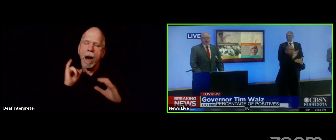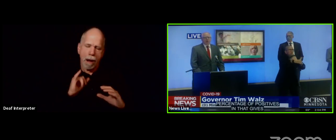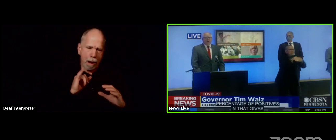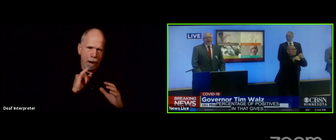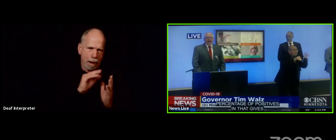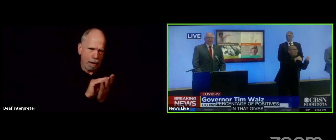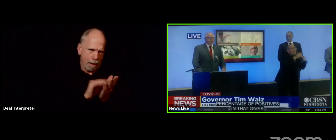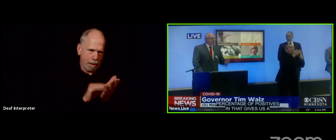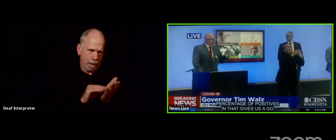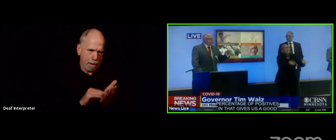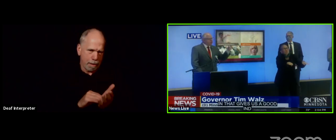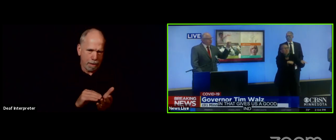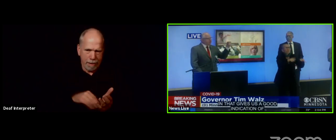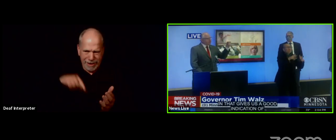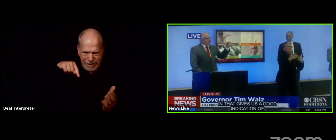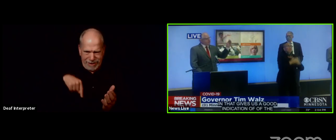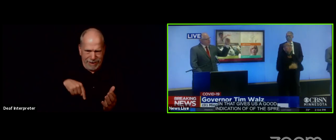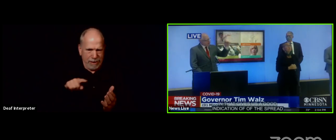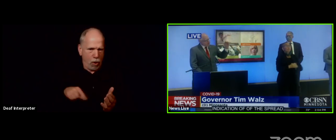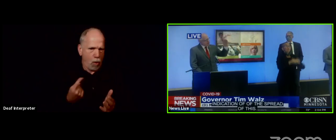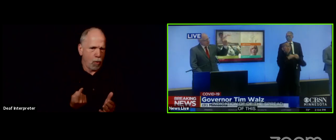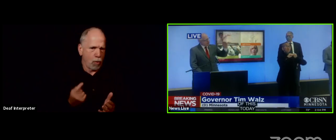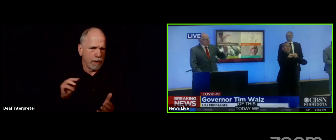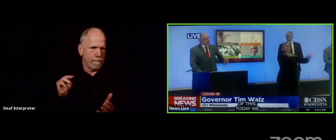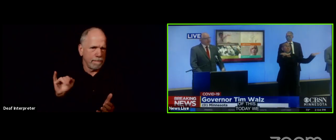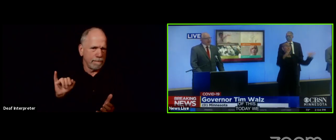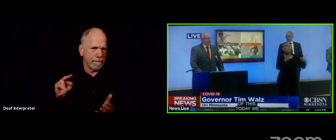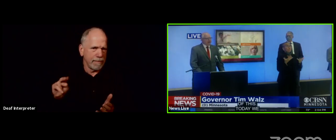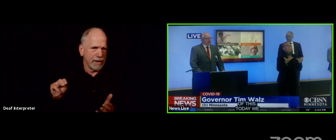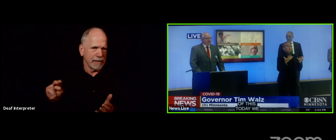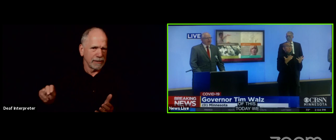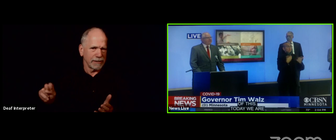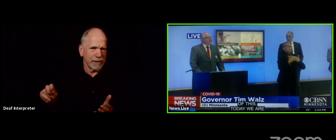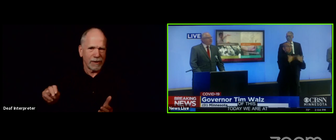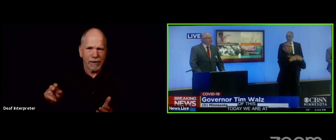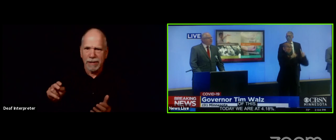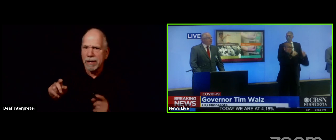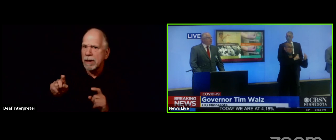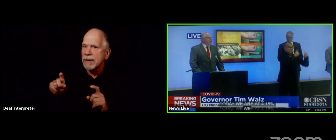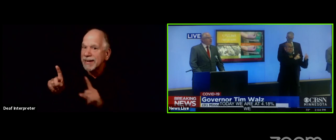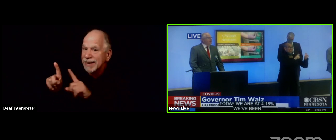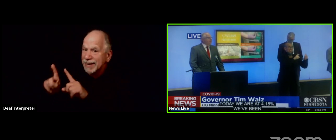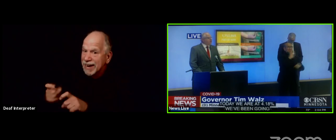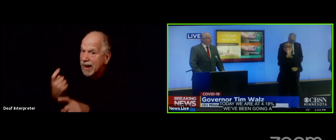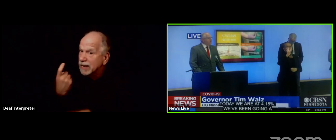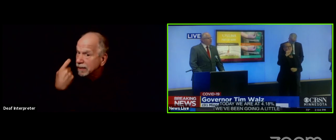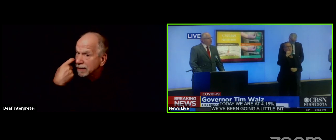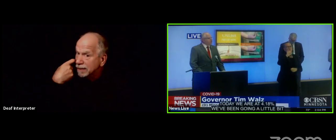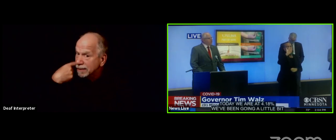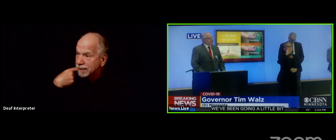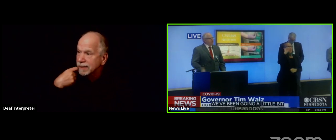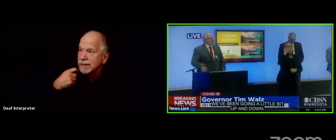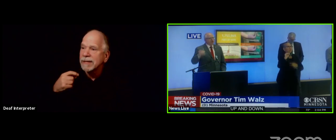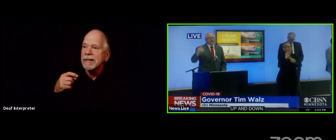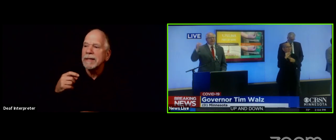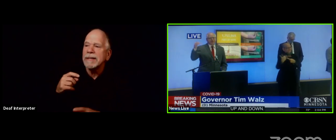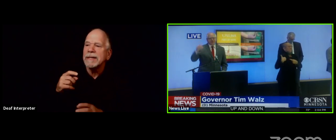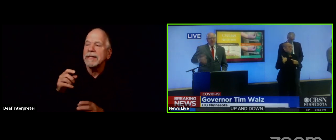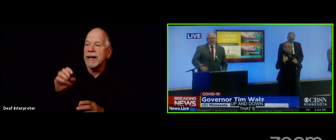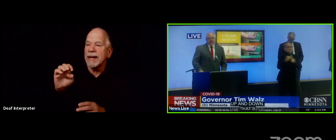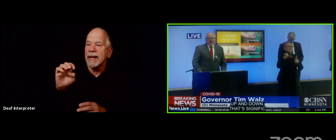4.18%. It was a little bit of a tick, but we've been going a little bit up and down. That's significantly better than, for example, in Arizona, where they're at